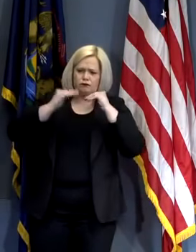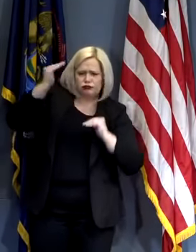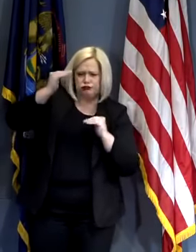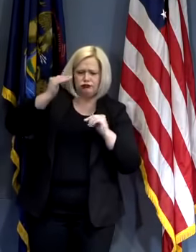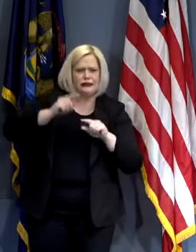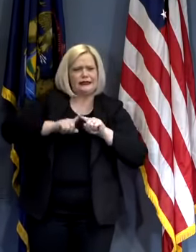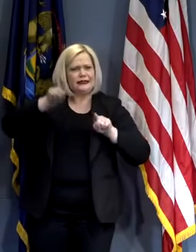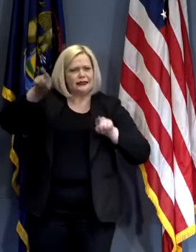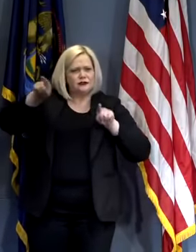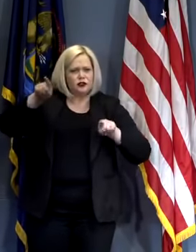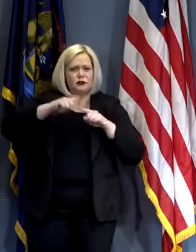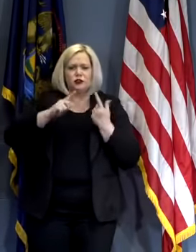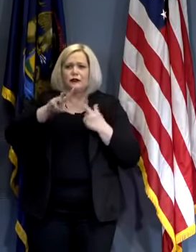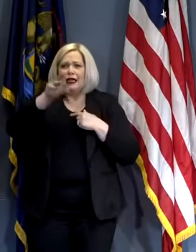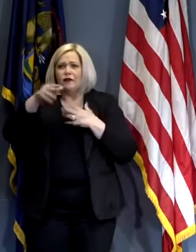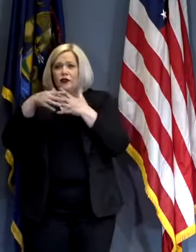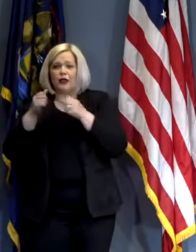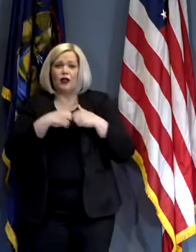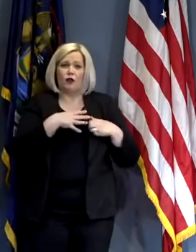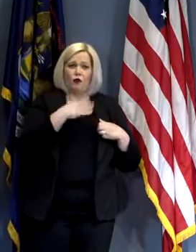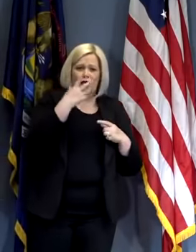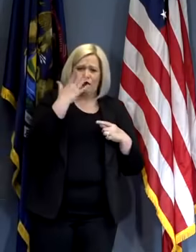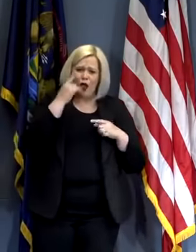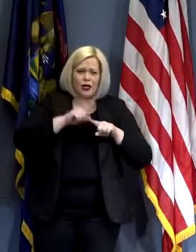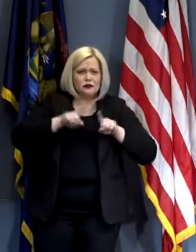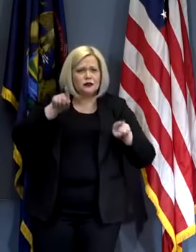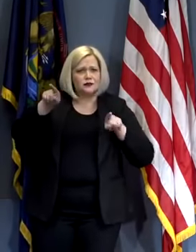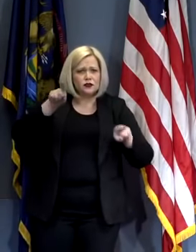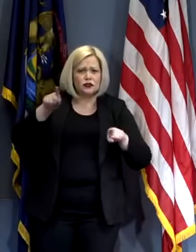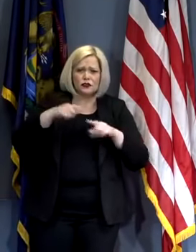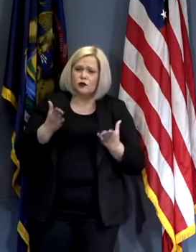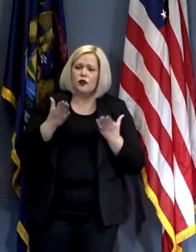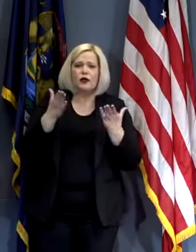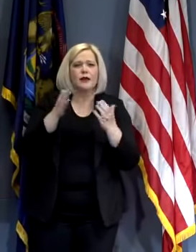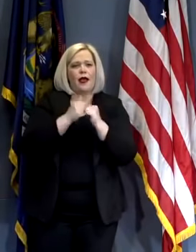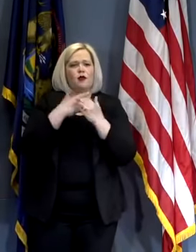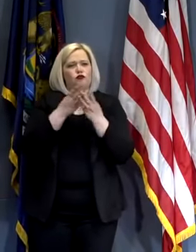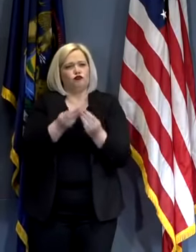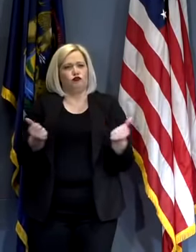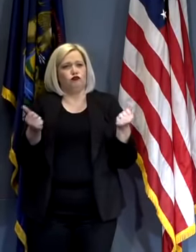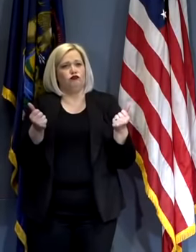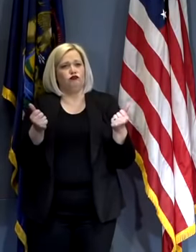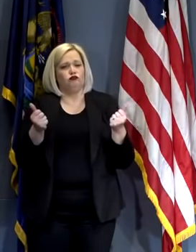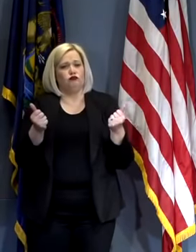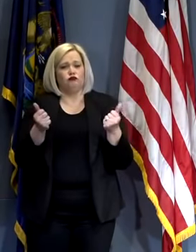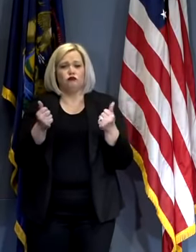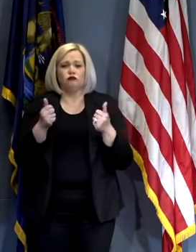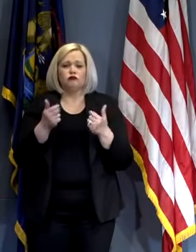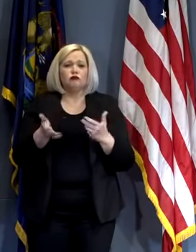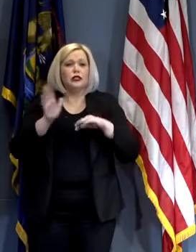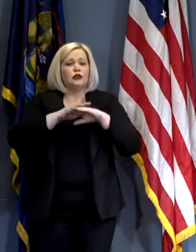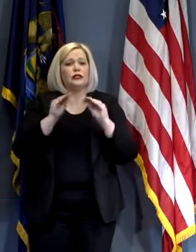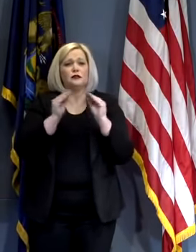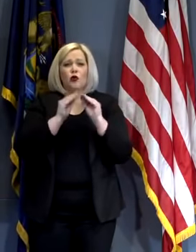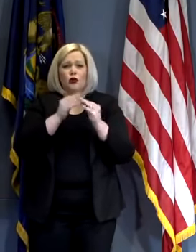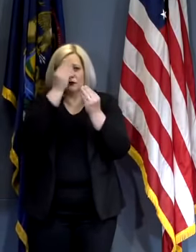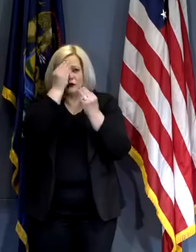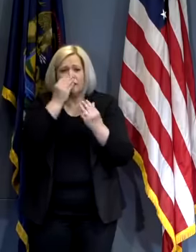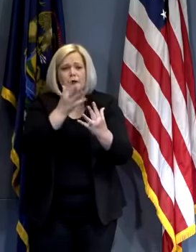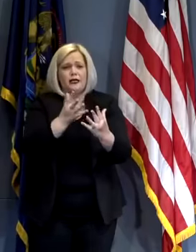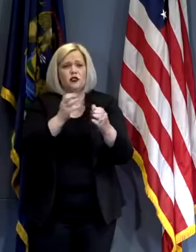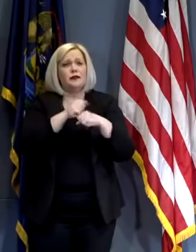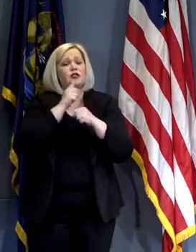of COVID-19 and recommend actions to address them. They'll recommend actions to increase transparency in reporting